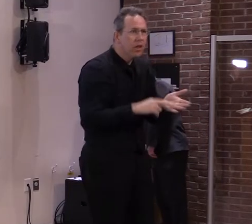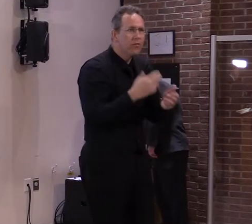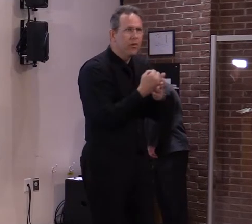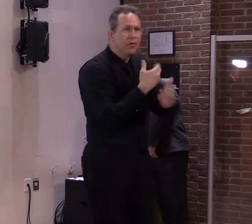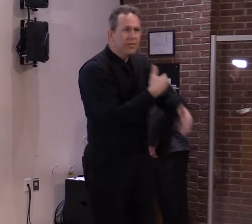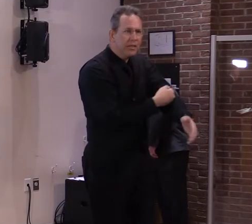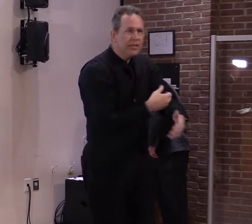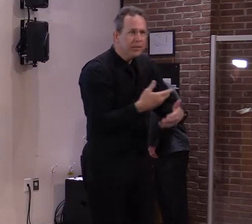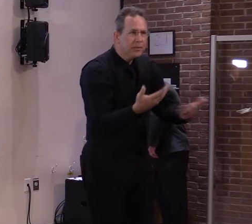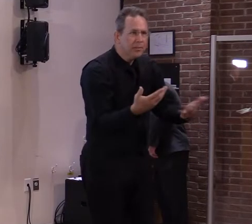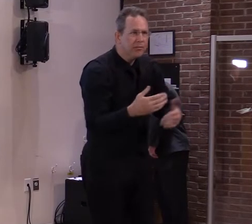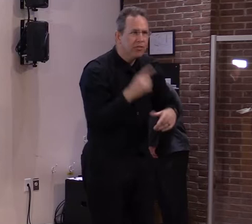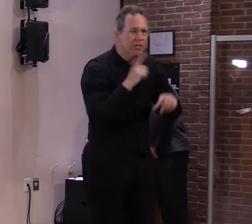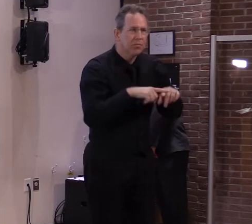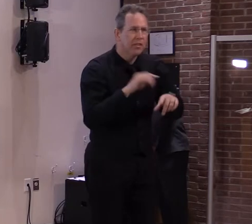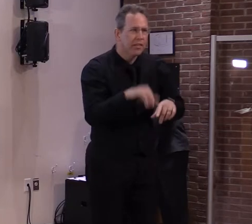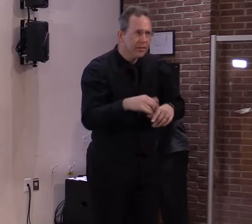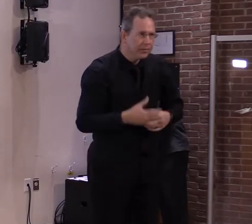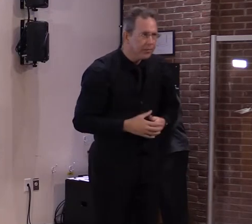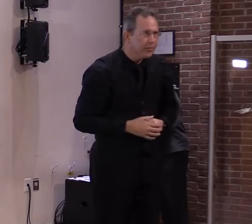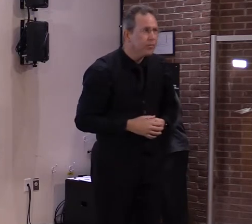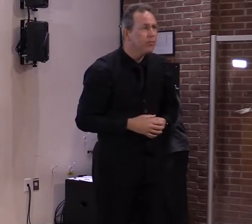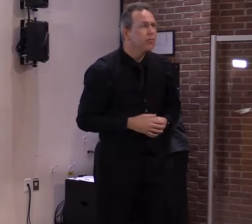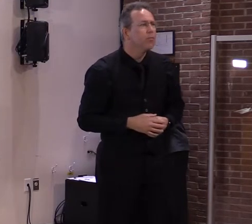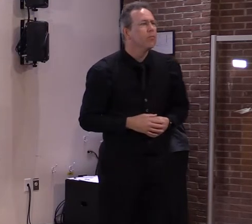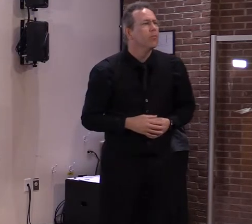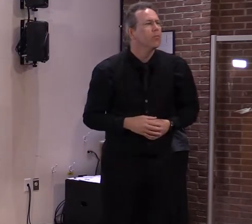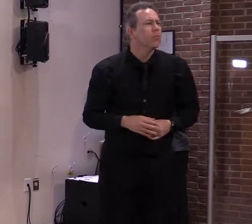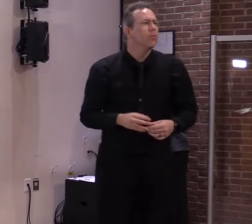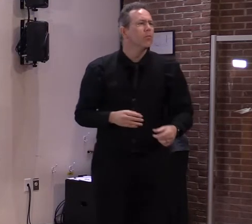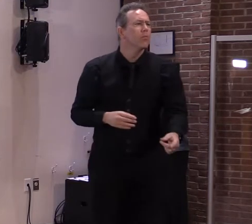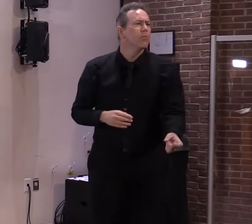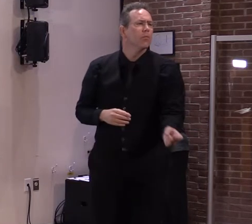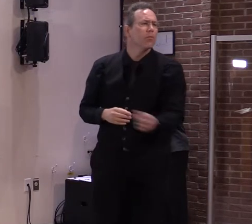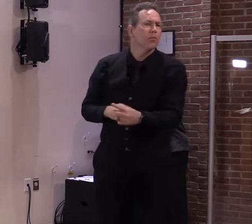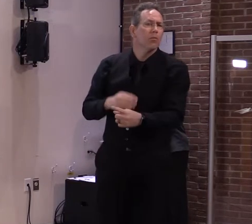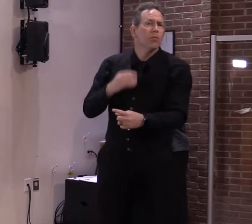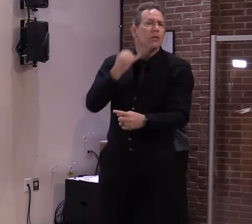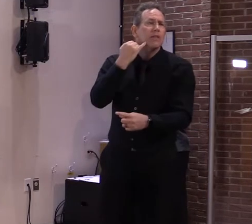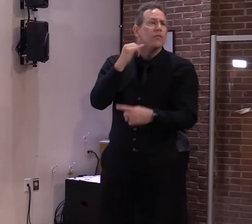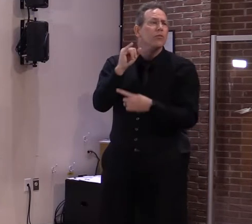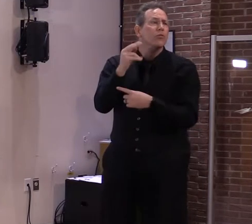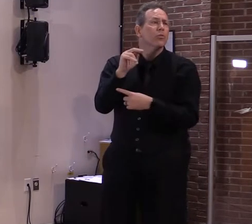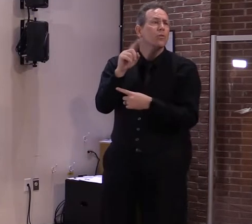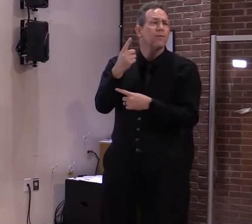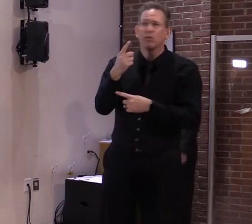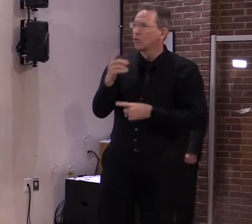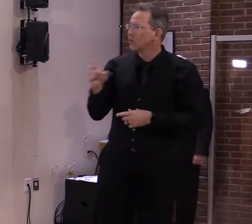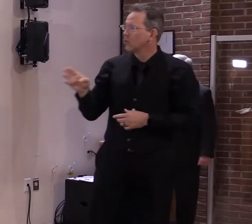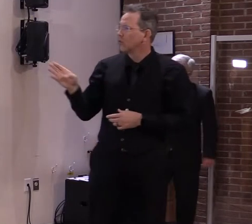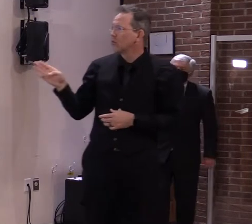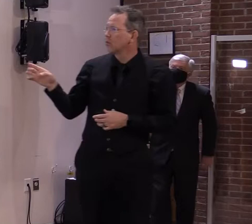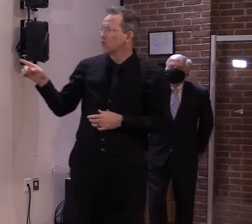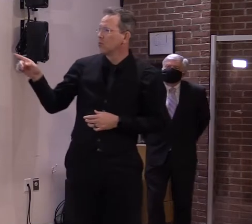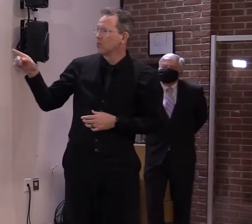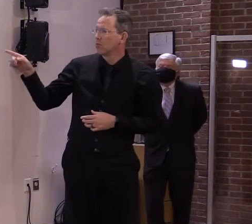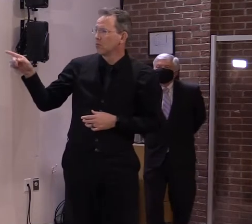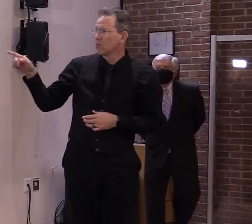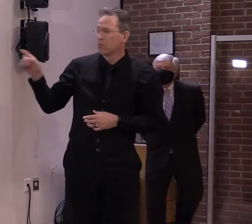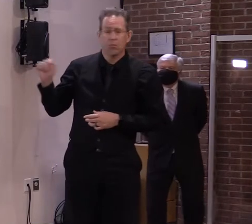So if on June 1st, 70% of Vermonters are not vaccinated, does that mean we will remain in step